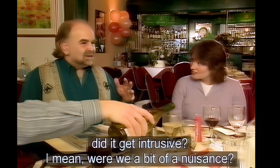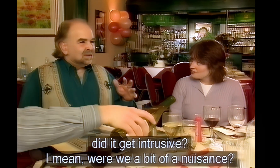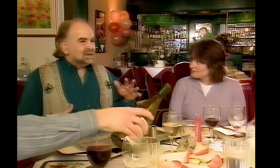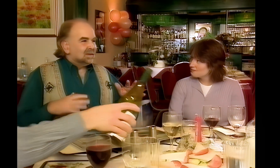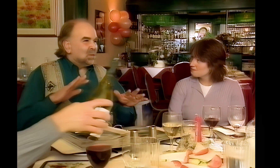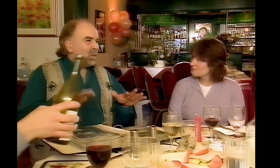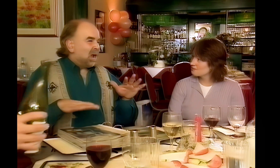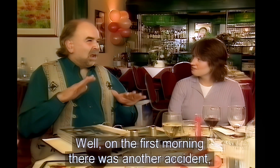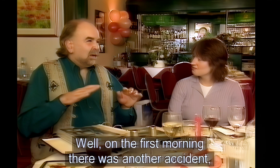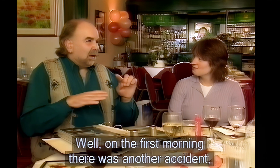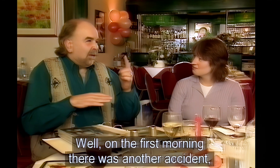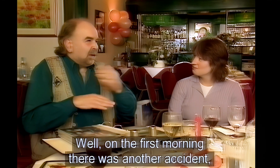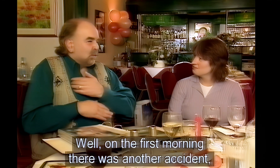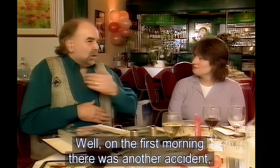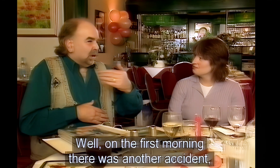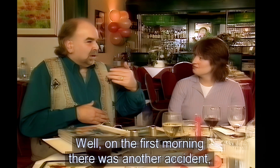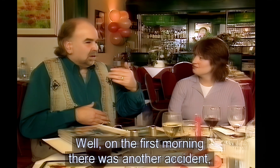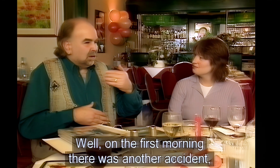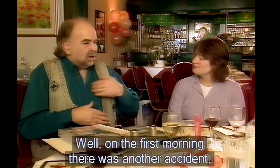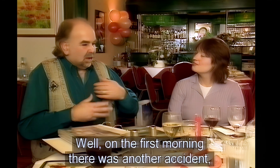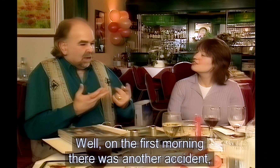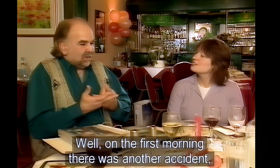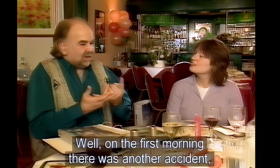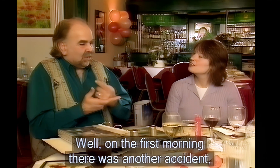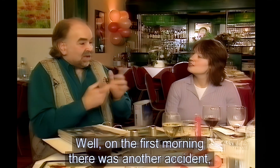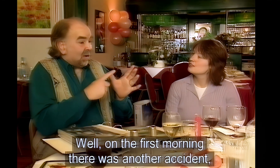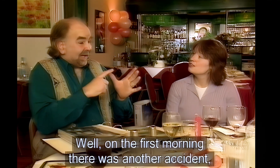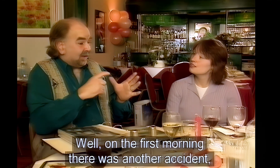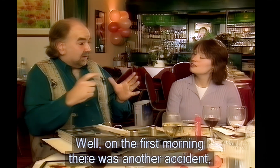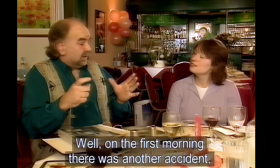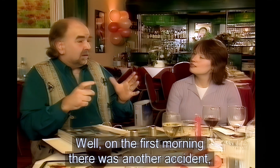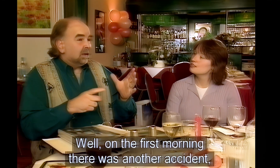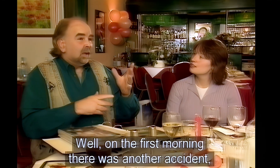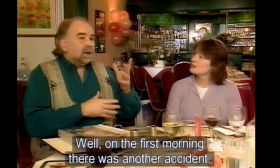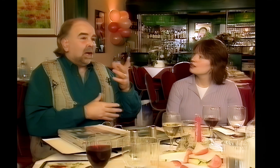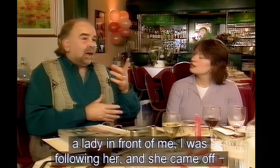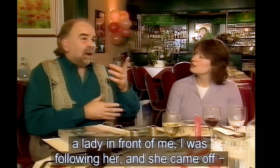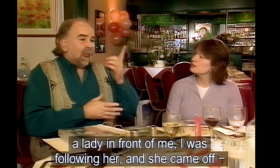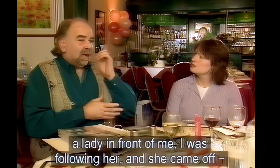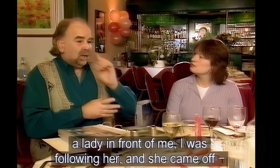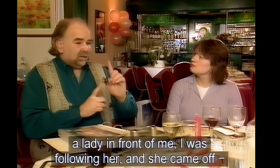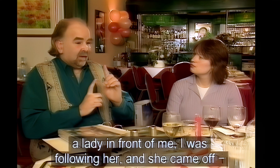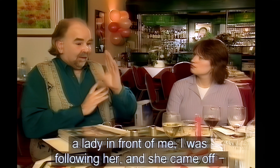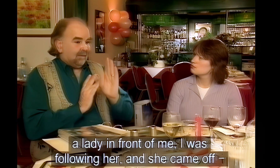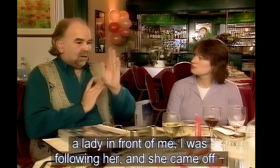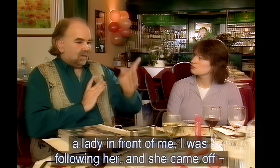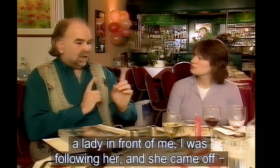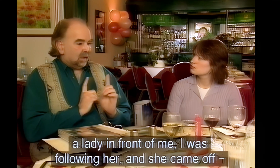nuisance? Well, on the first morning, there was another accident. A lady was in front of me. I